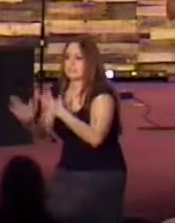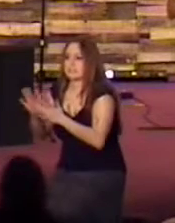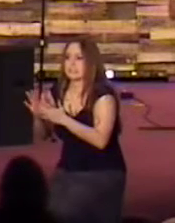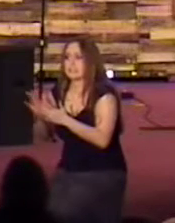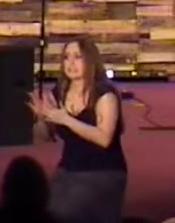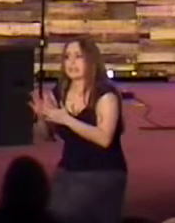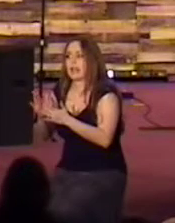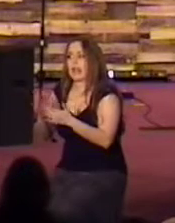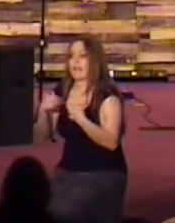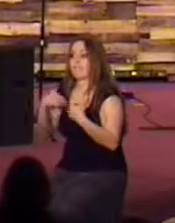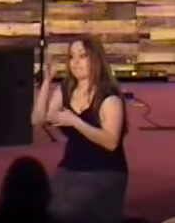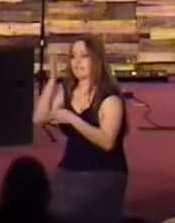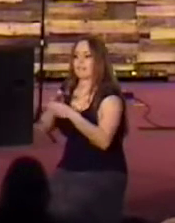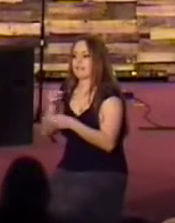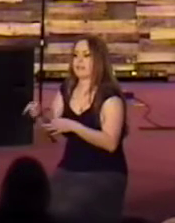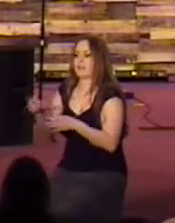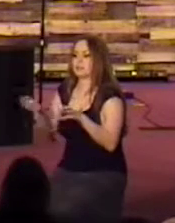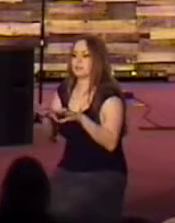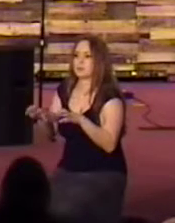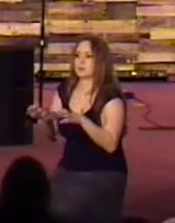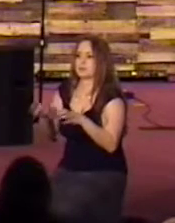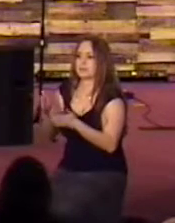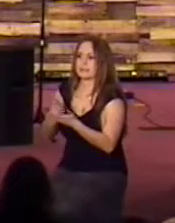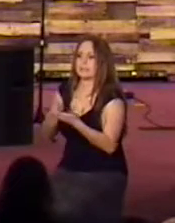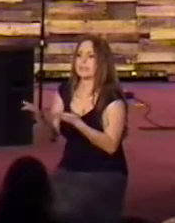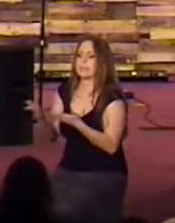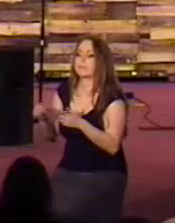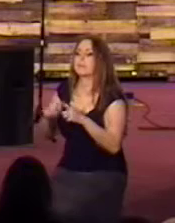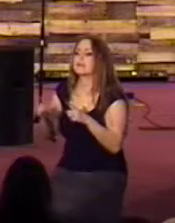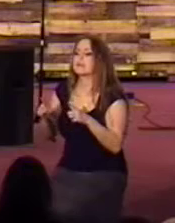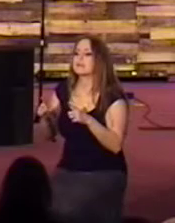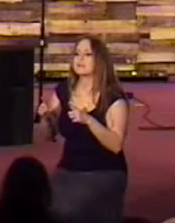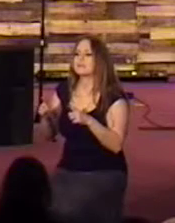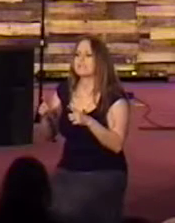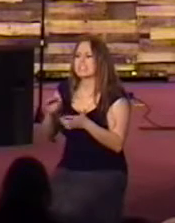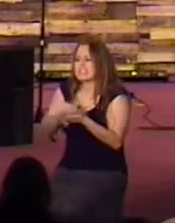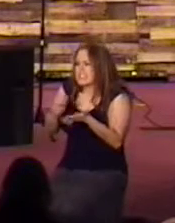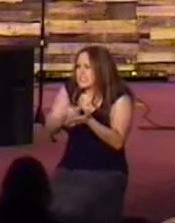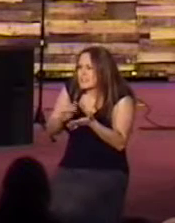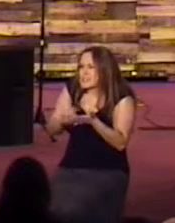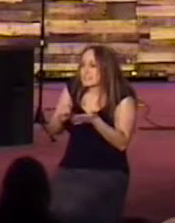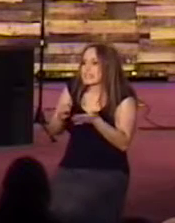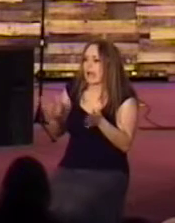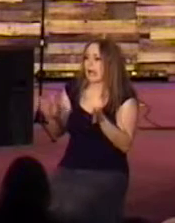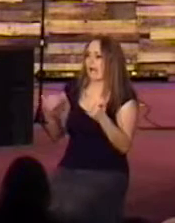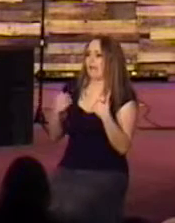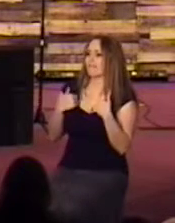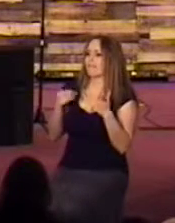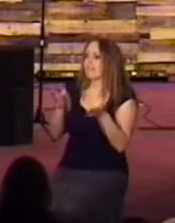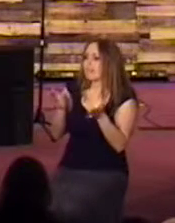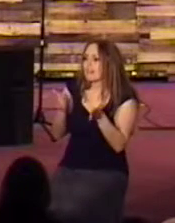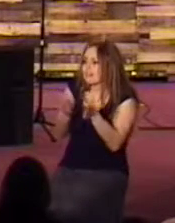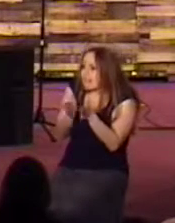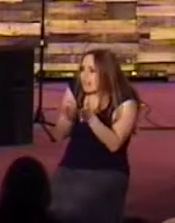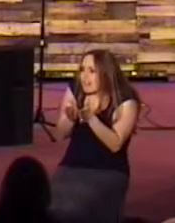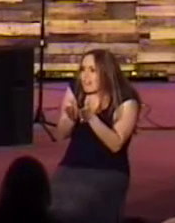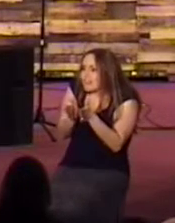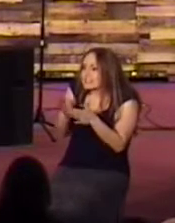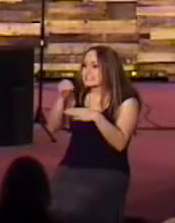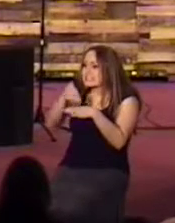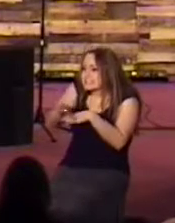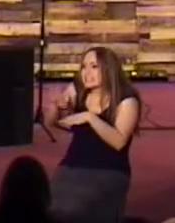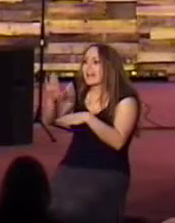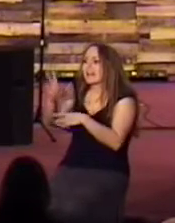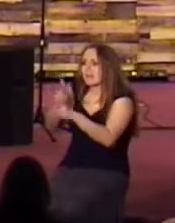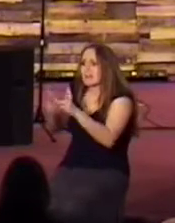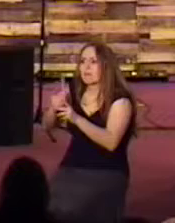something great with this." I think they brought this to him as the excuse of, "Look how little we have. Send them home."